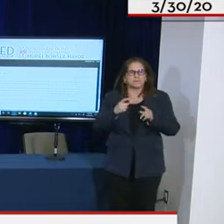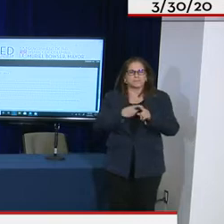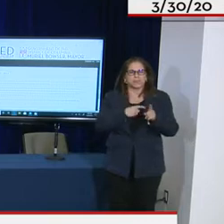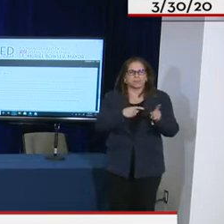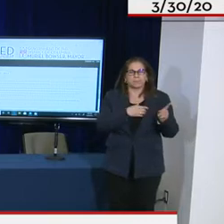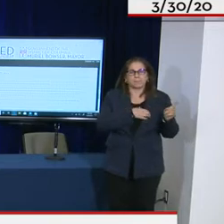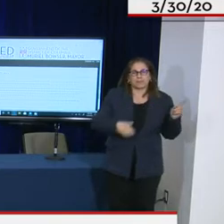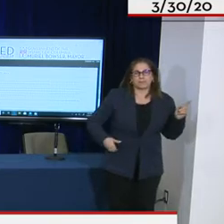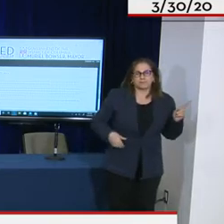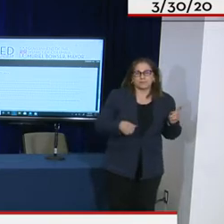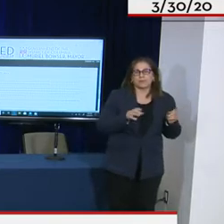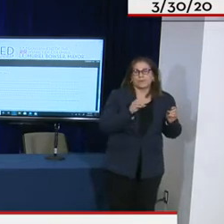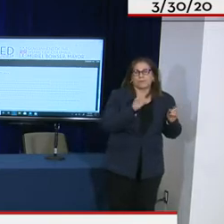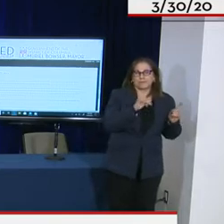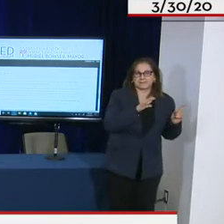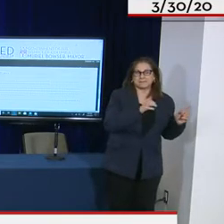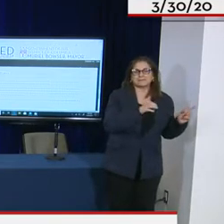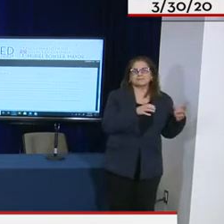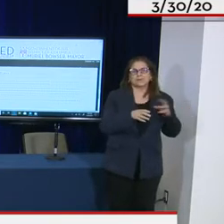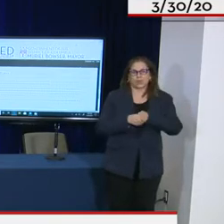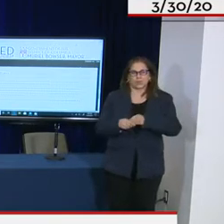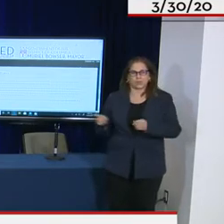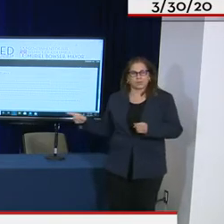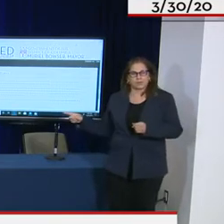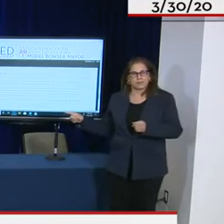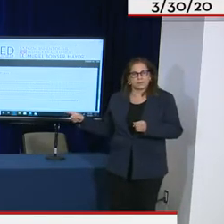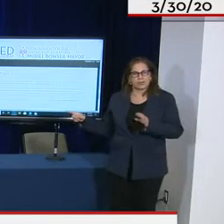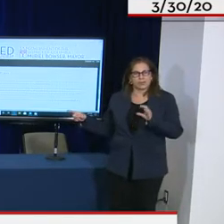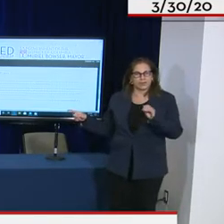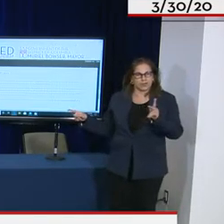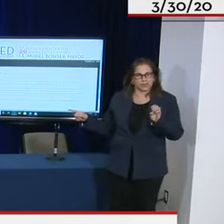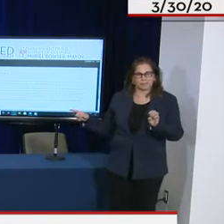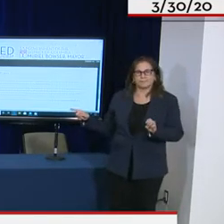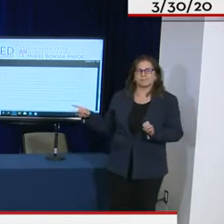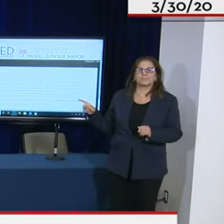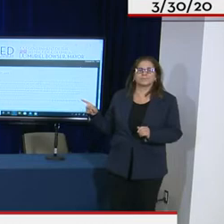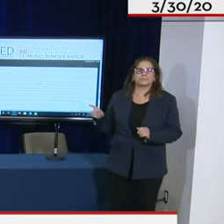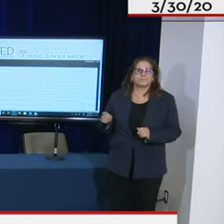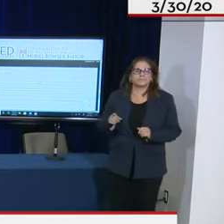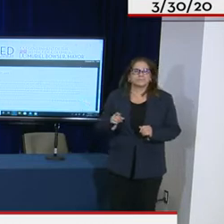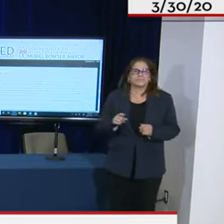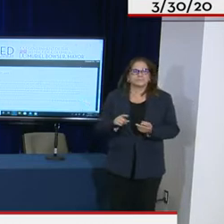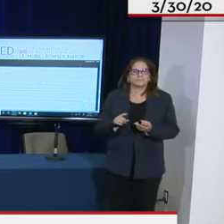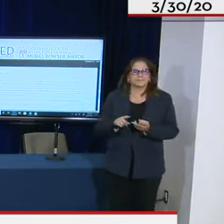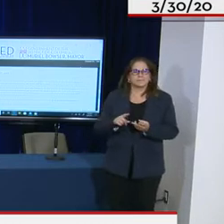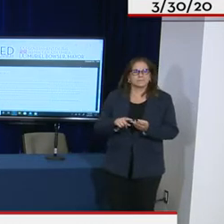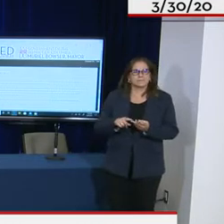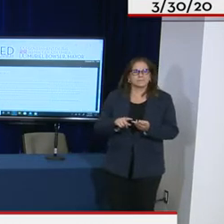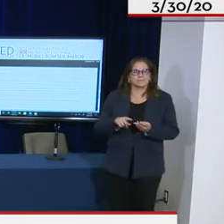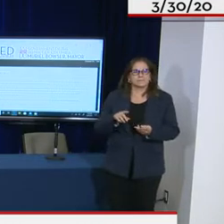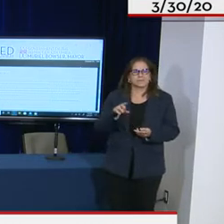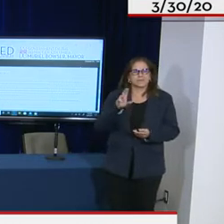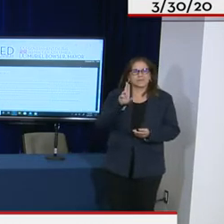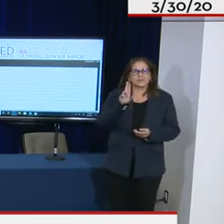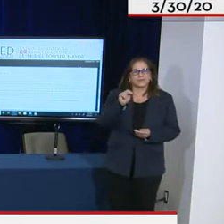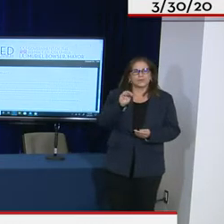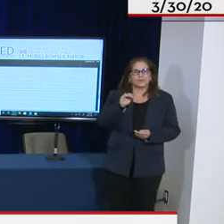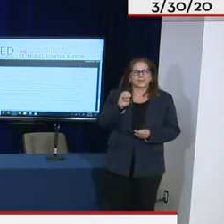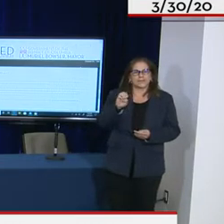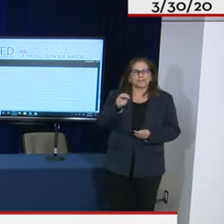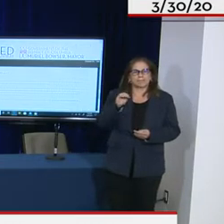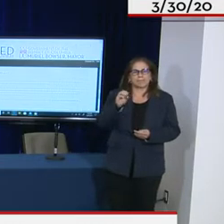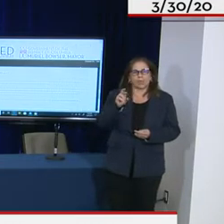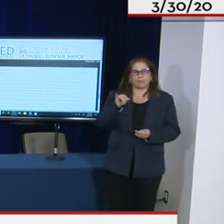with the Deputy Mayor for Planning and Economic Development. We also have Unique Morris Hughes, our Director for the Department of Employment Services,